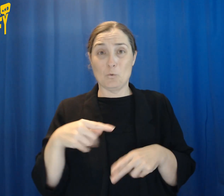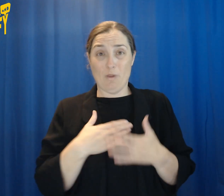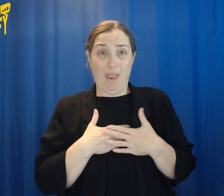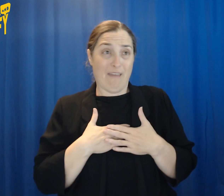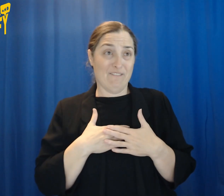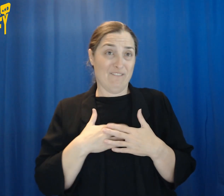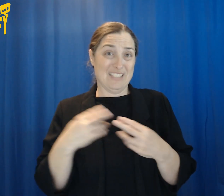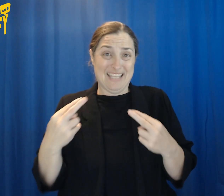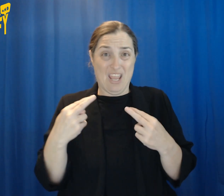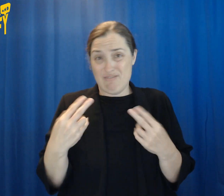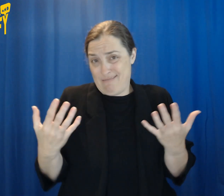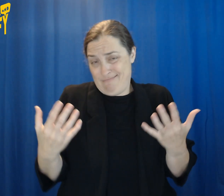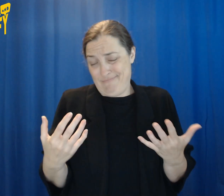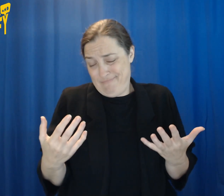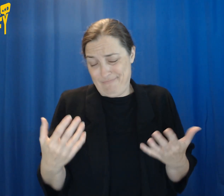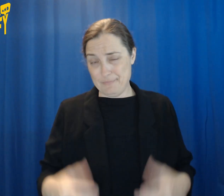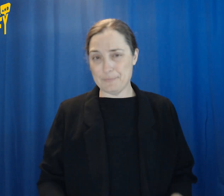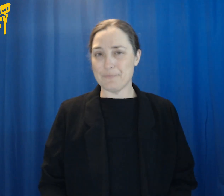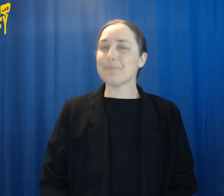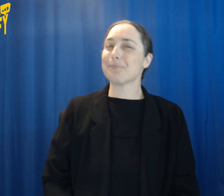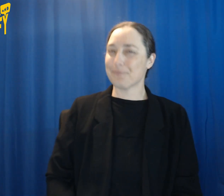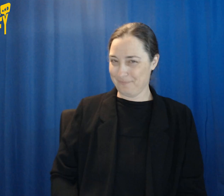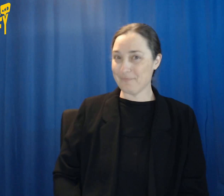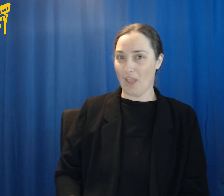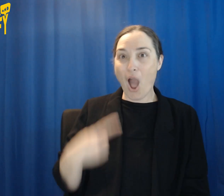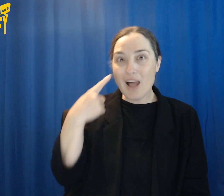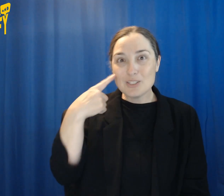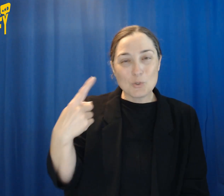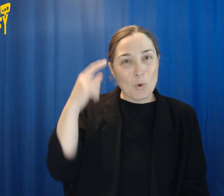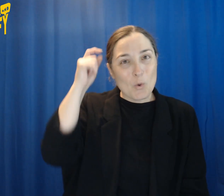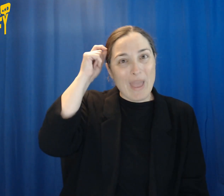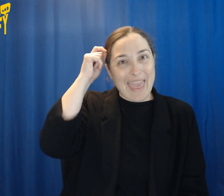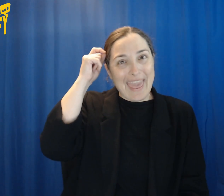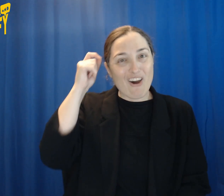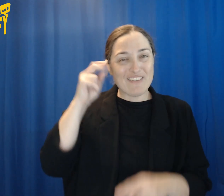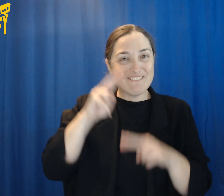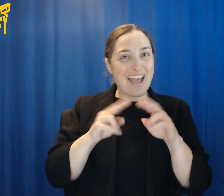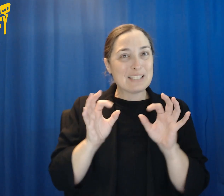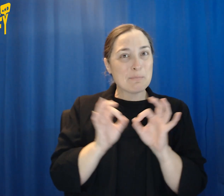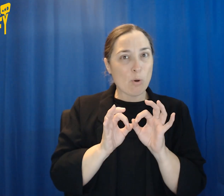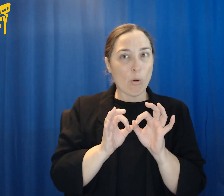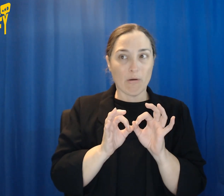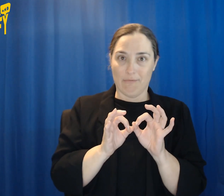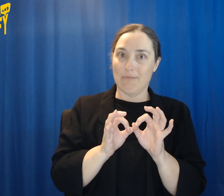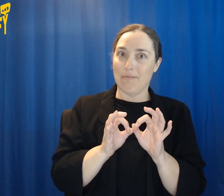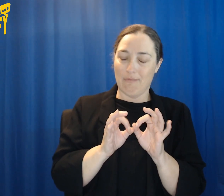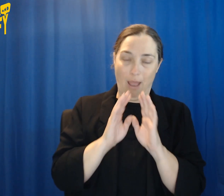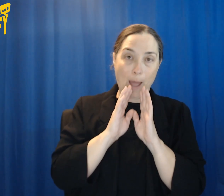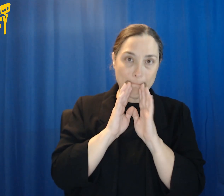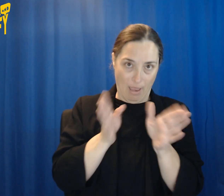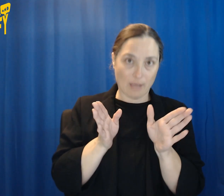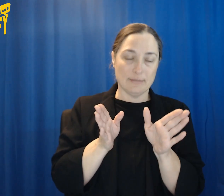that's fine. I've just seen your hair on Facebook and can confirm it's amazing. Thank